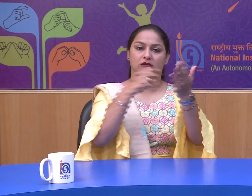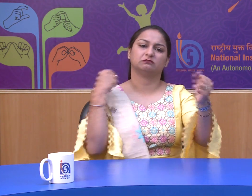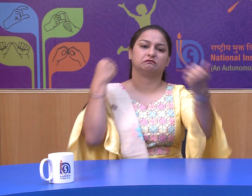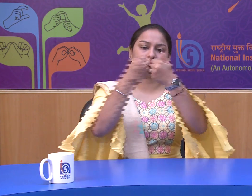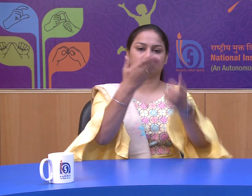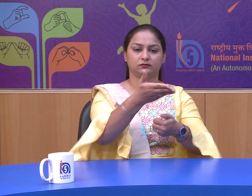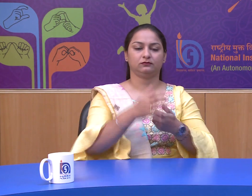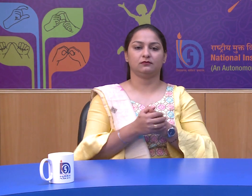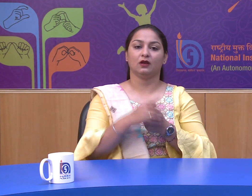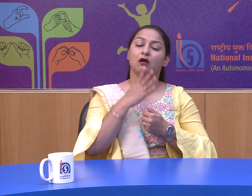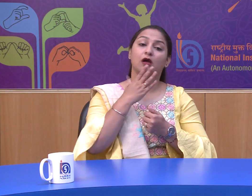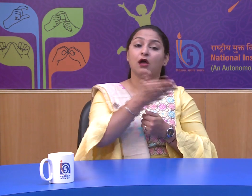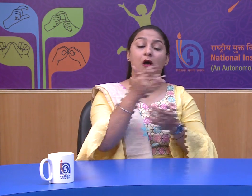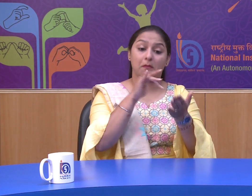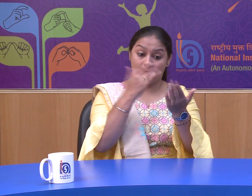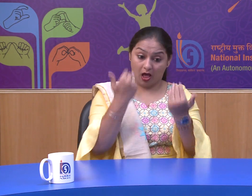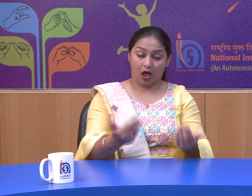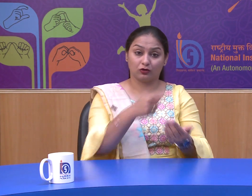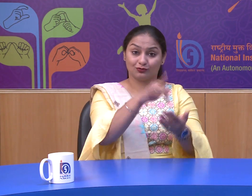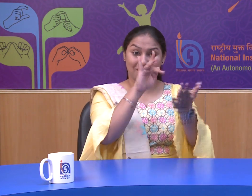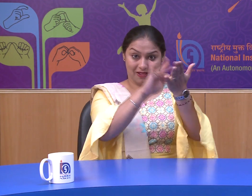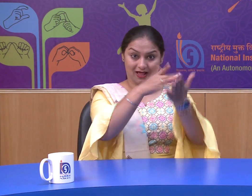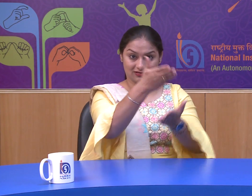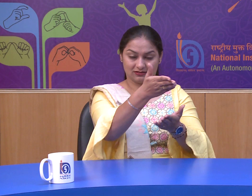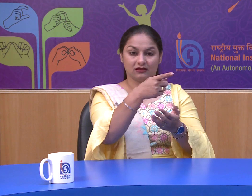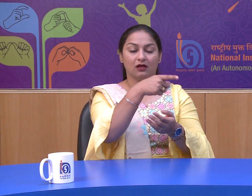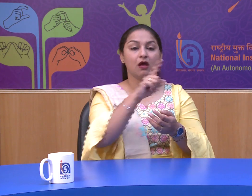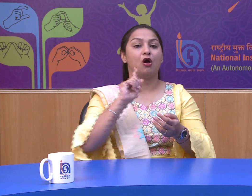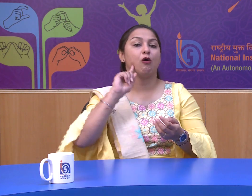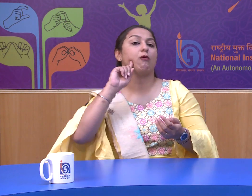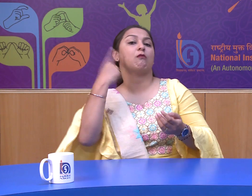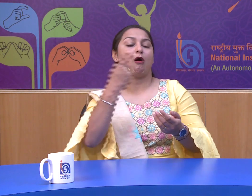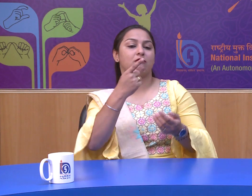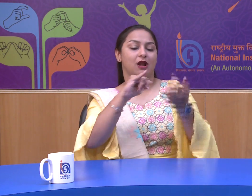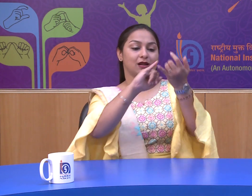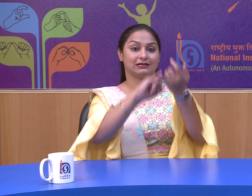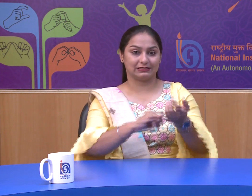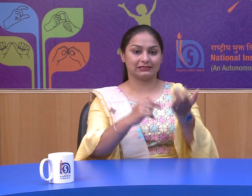which is now present in modern state of Orissa.